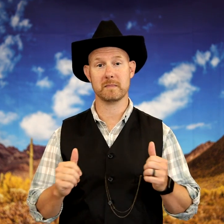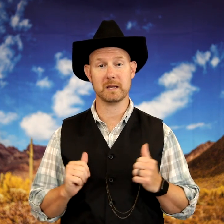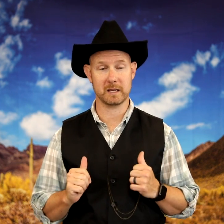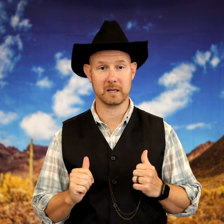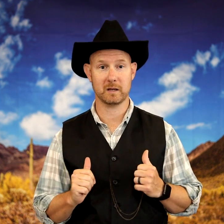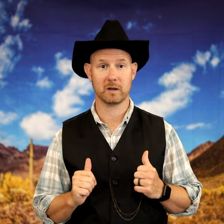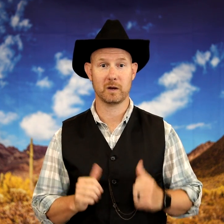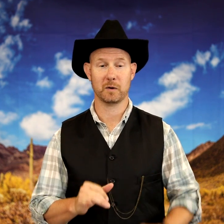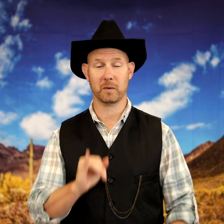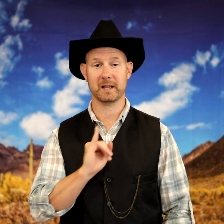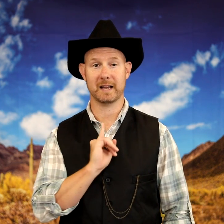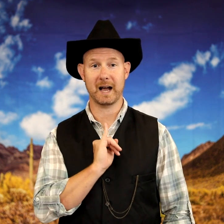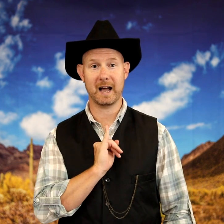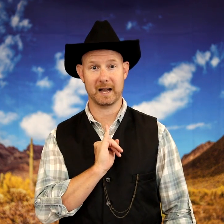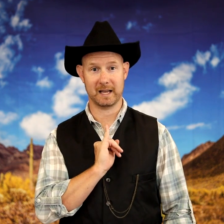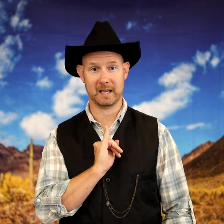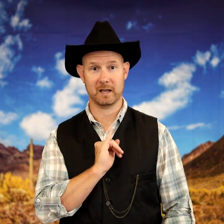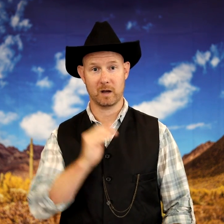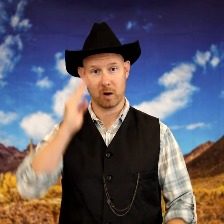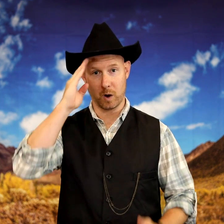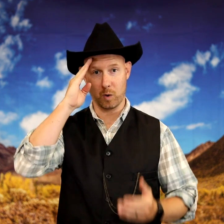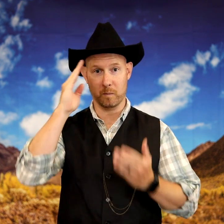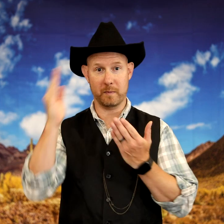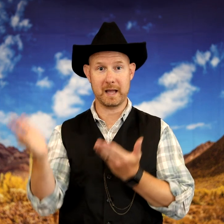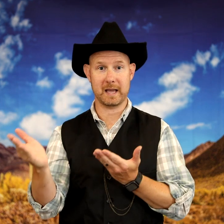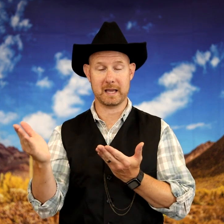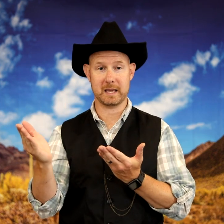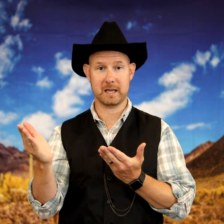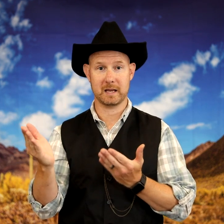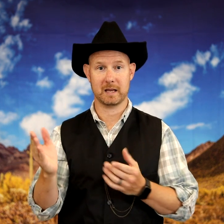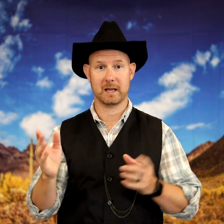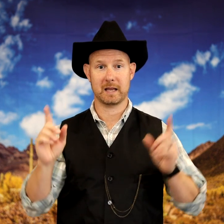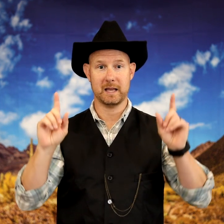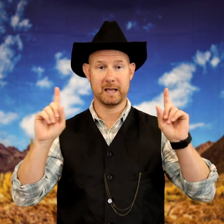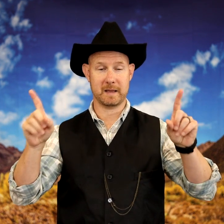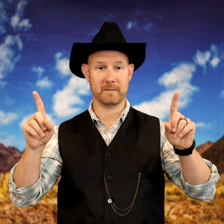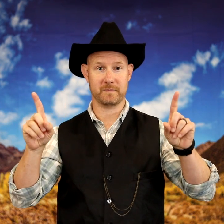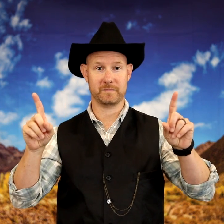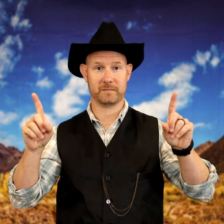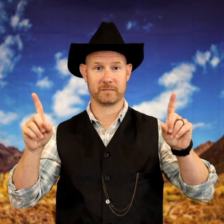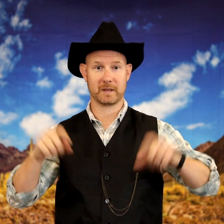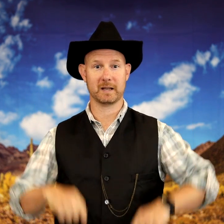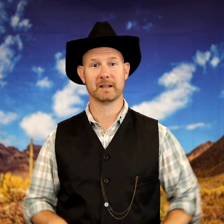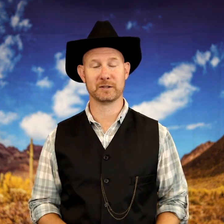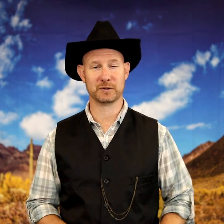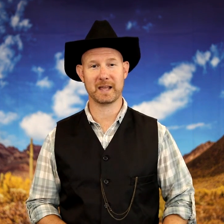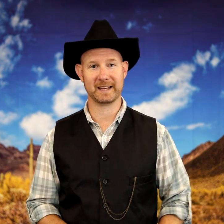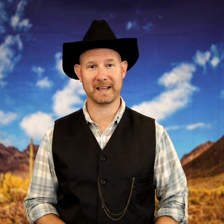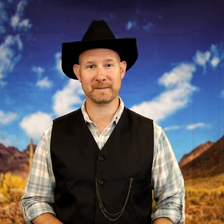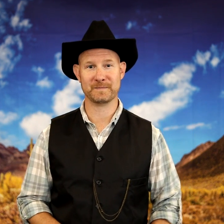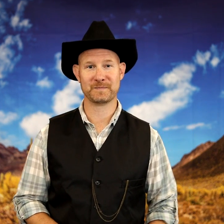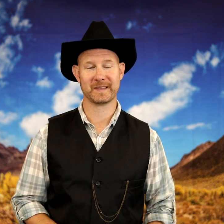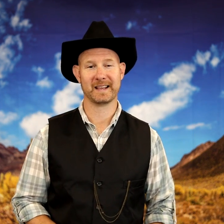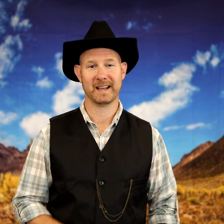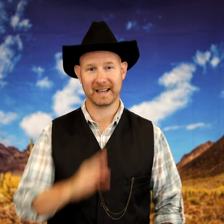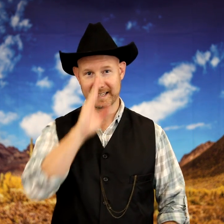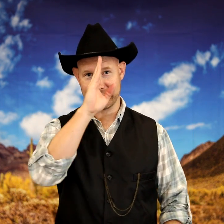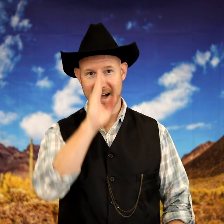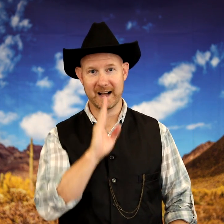me when I obey him. Let's do that again.